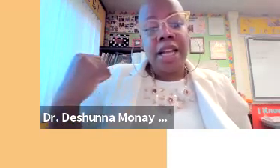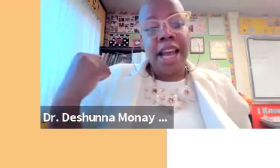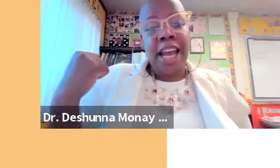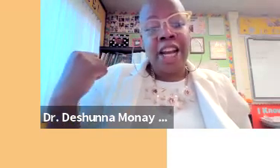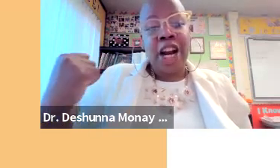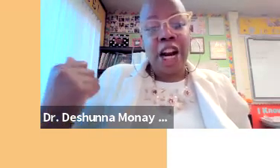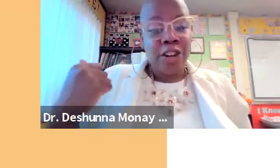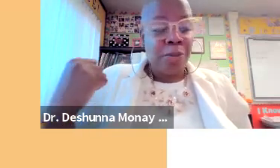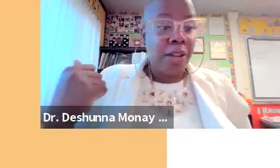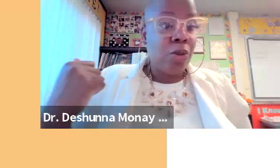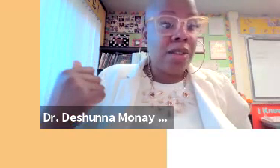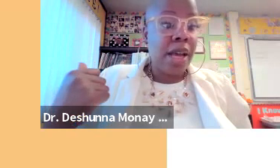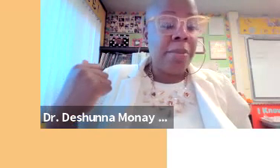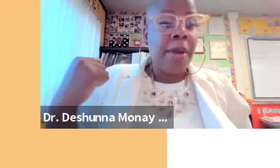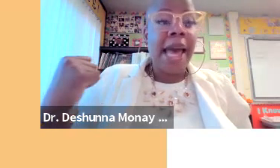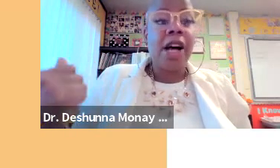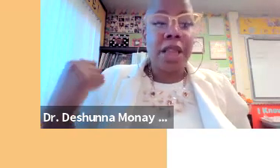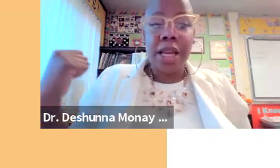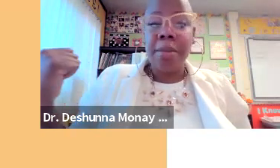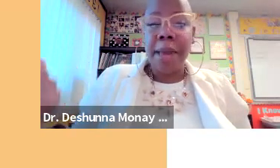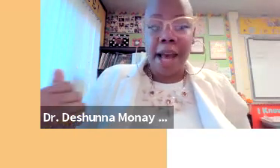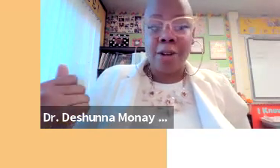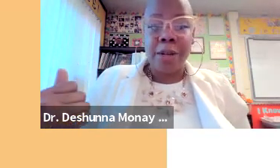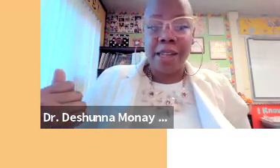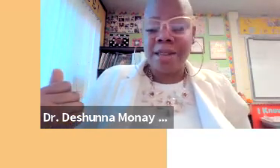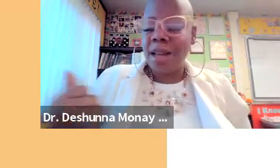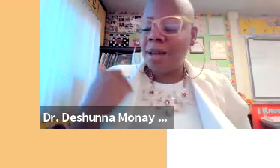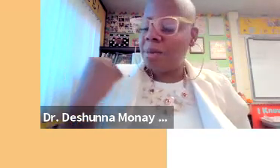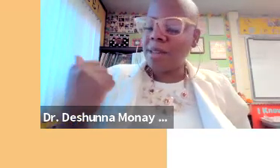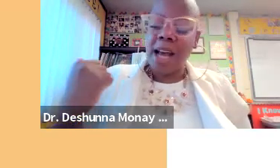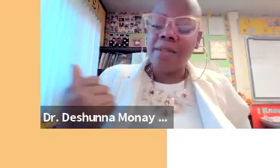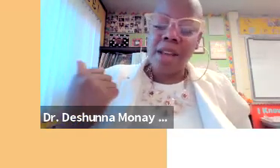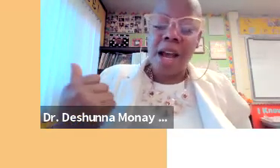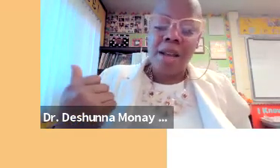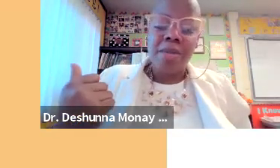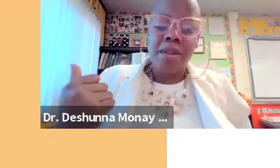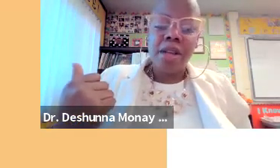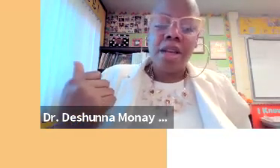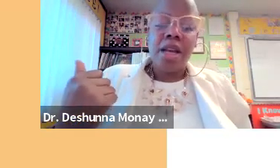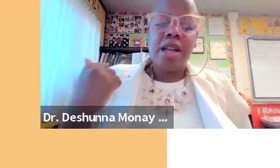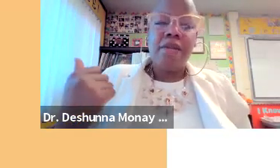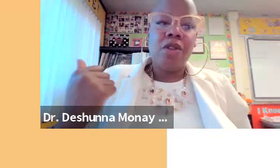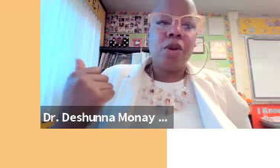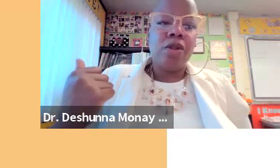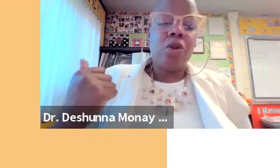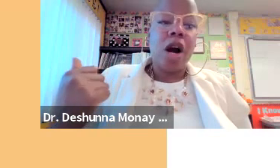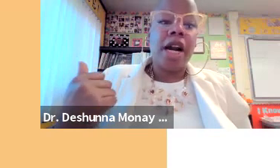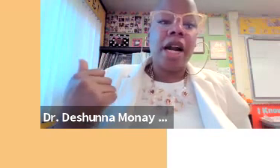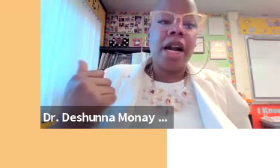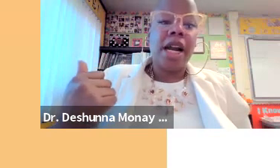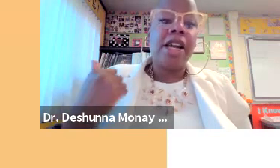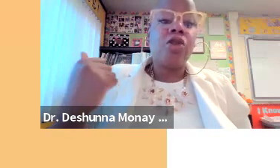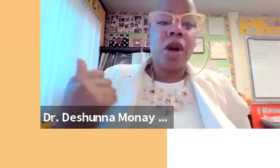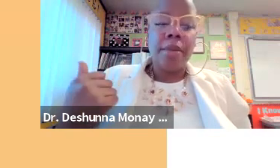need encouragement to set healthy boundaries because a lot of times individuals who